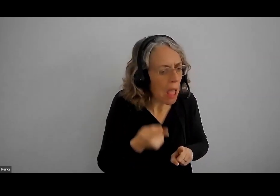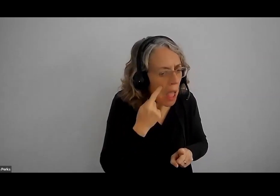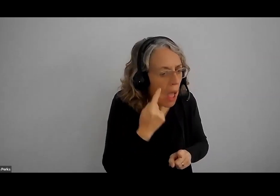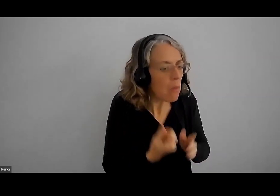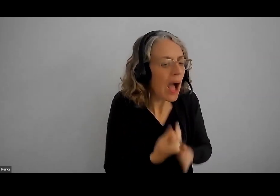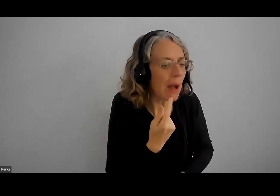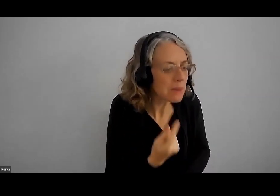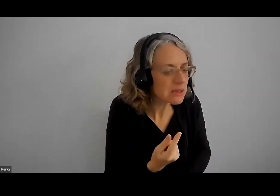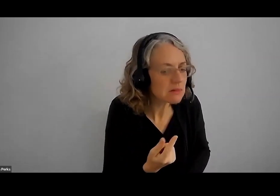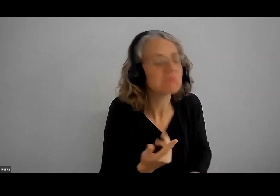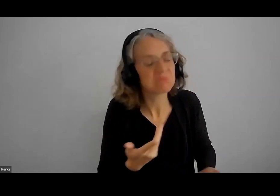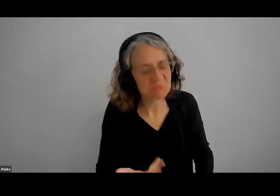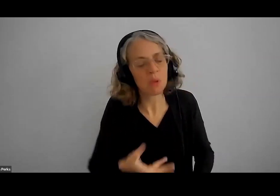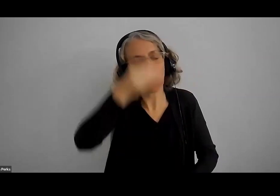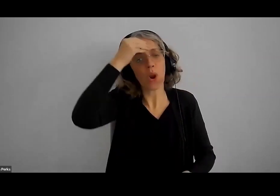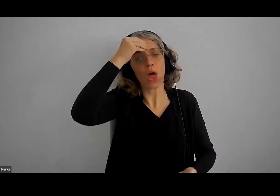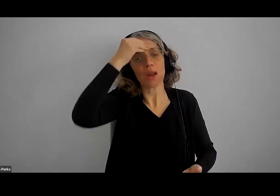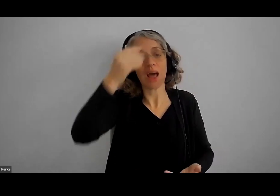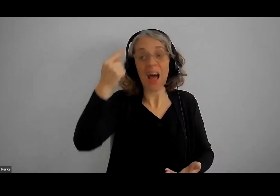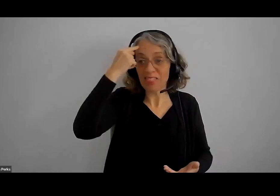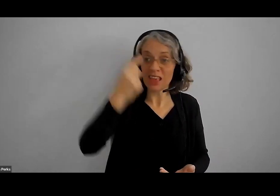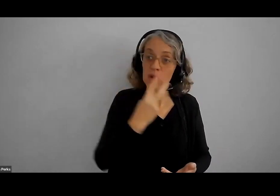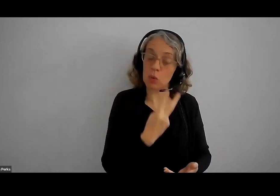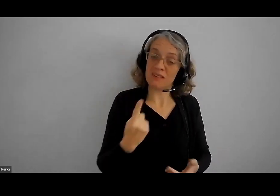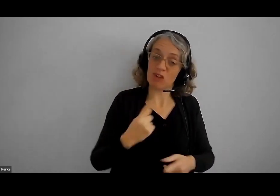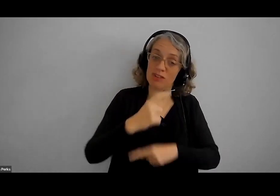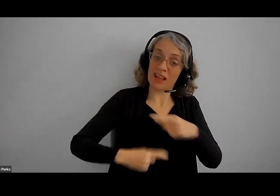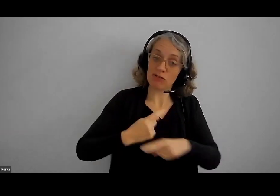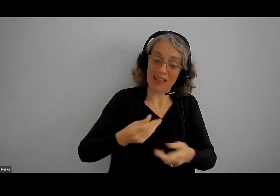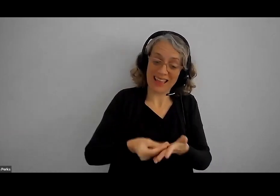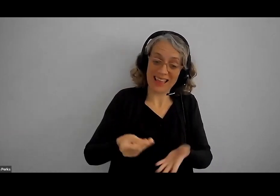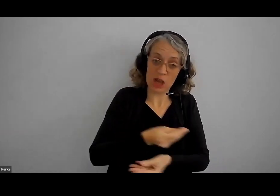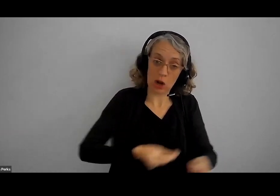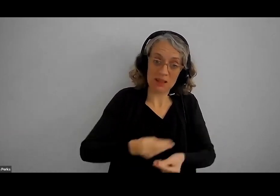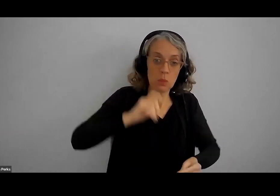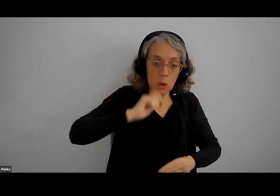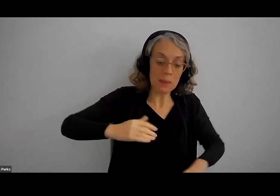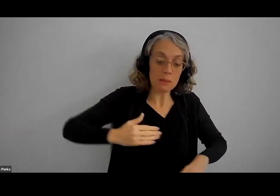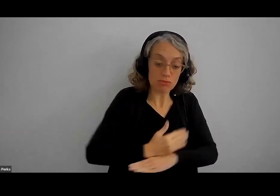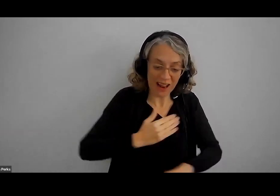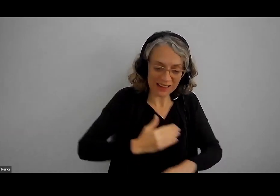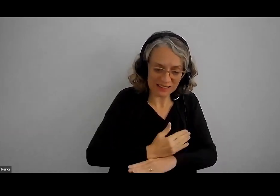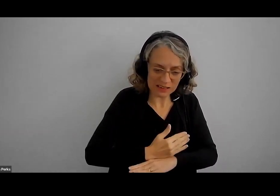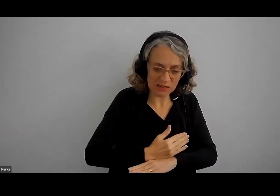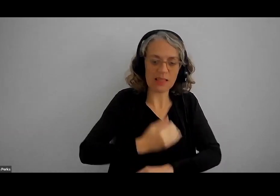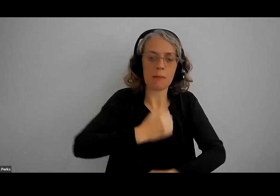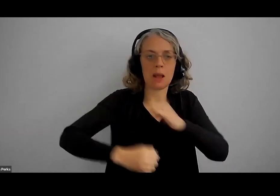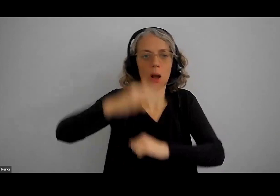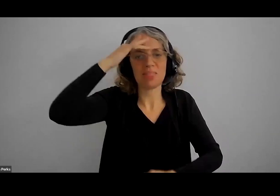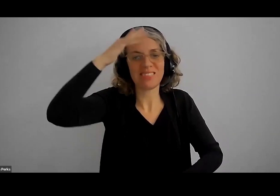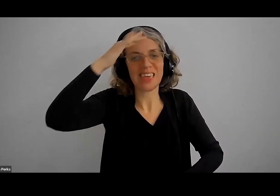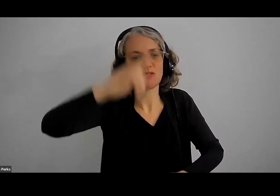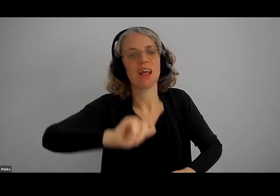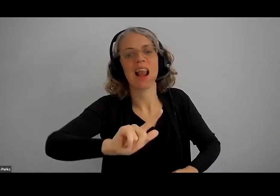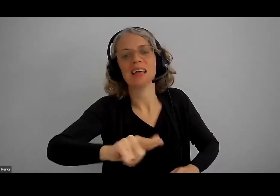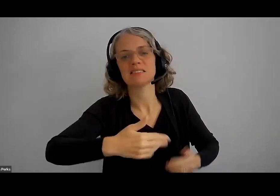actually profoundly believe that 21st century economics is going to be practiced first and theorized later, which is why